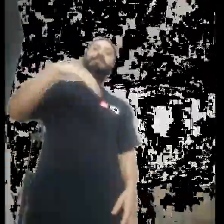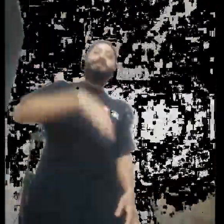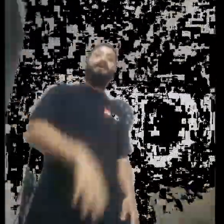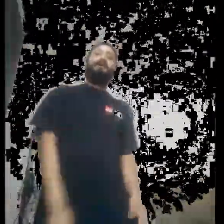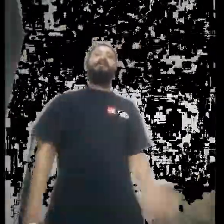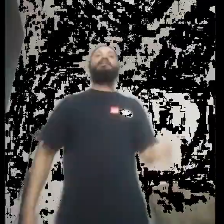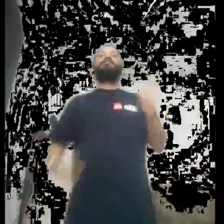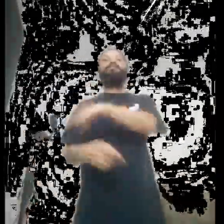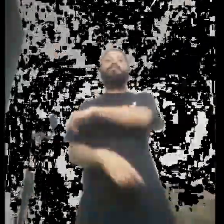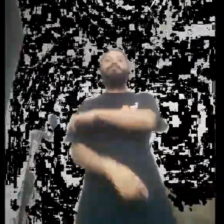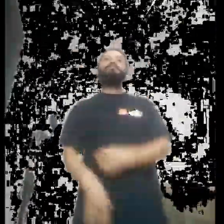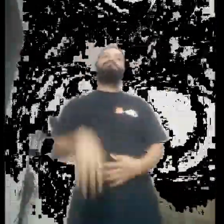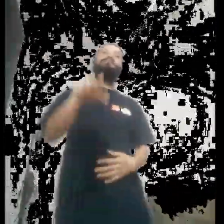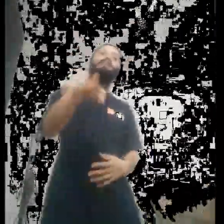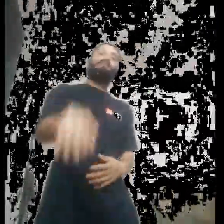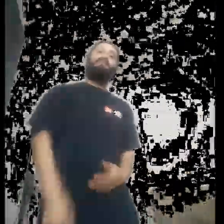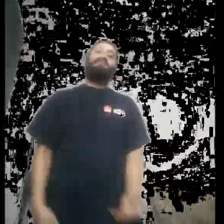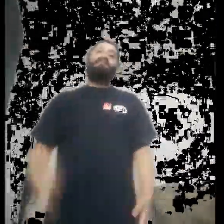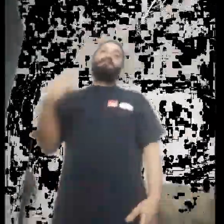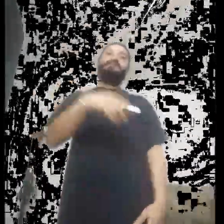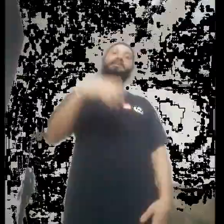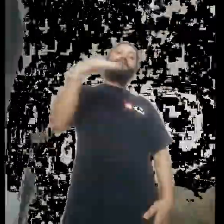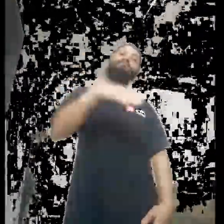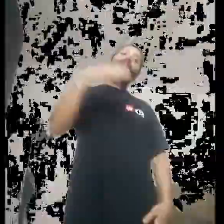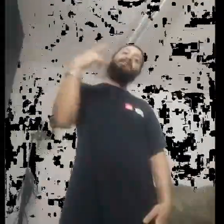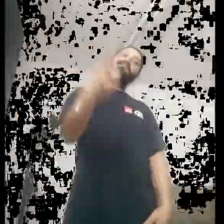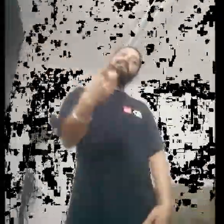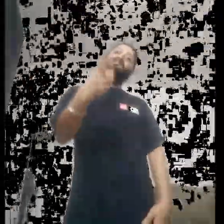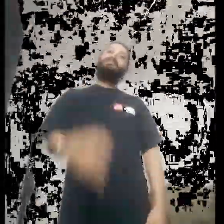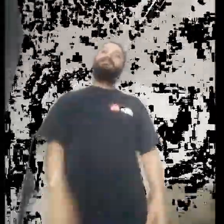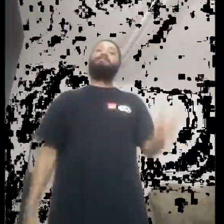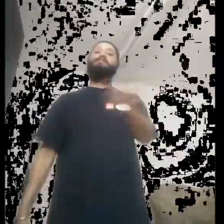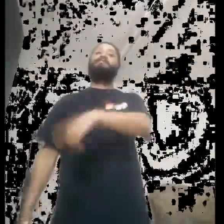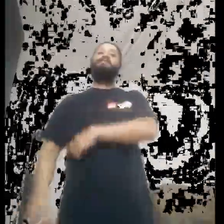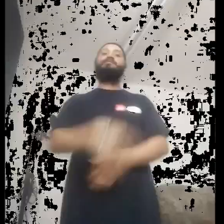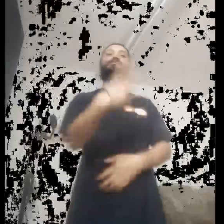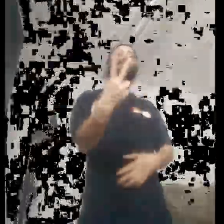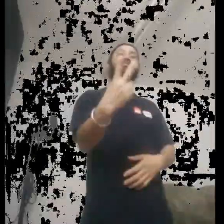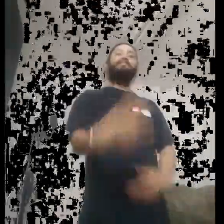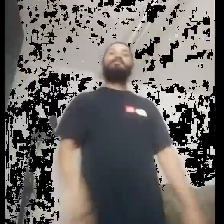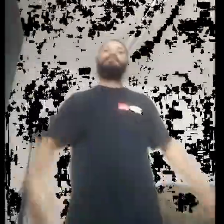head, it always burning. That's why I sing, sing is the king.